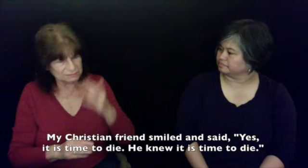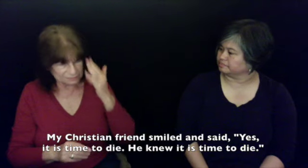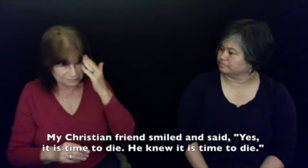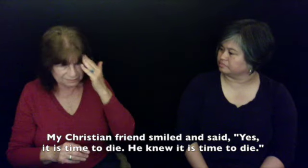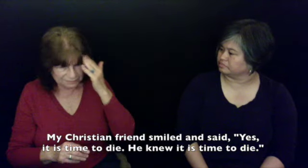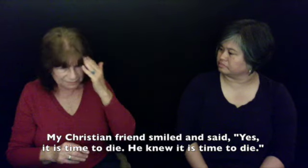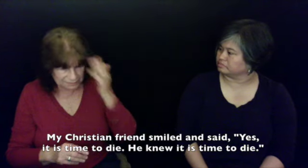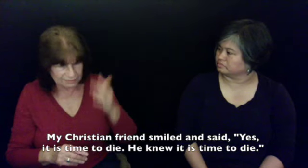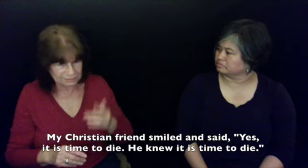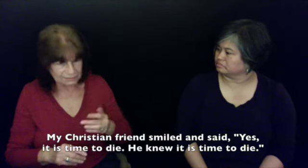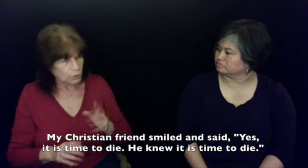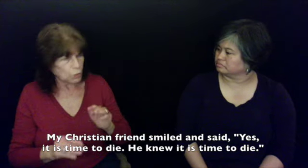die.